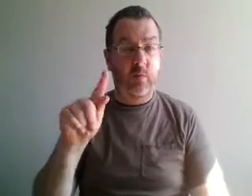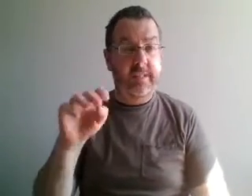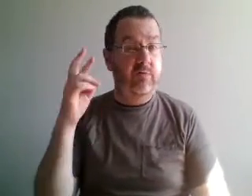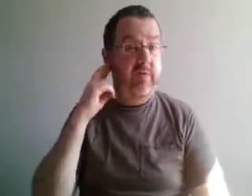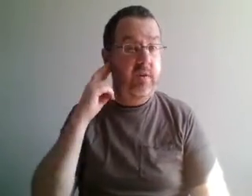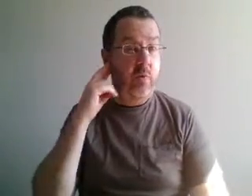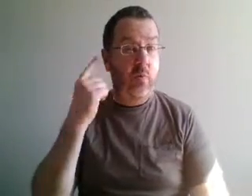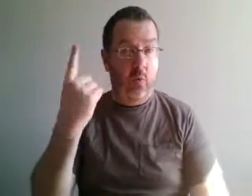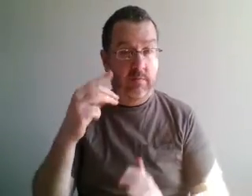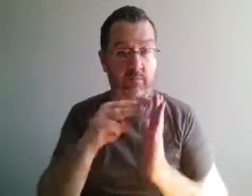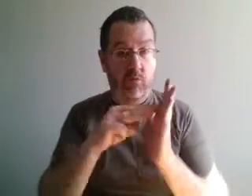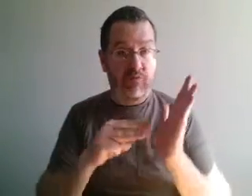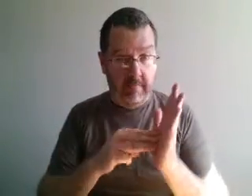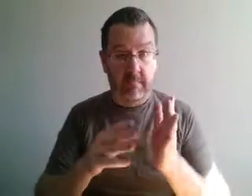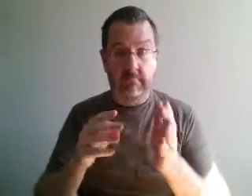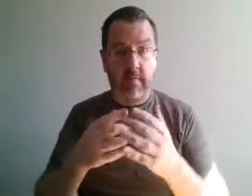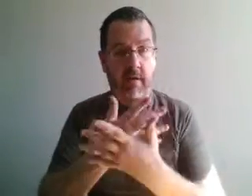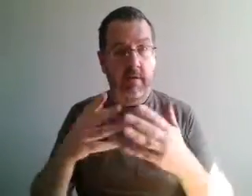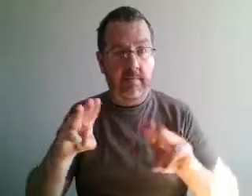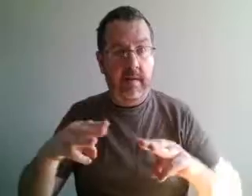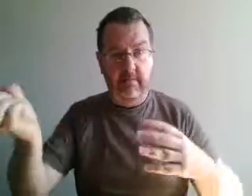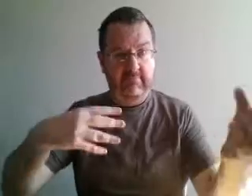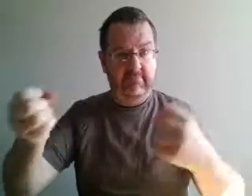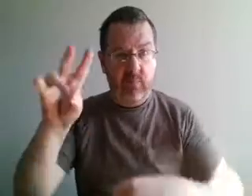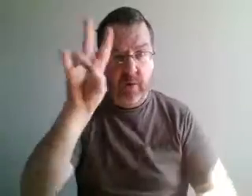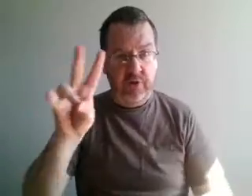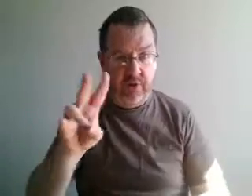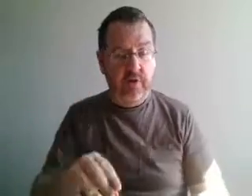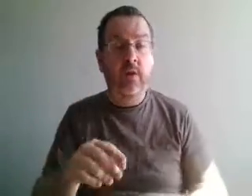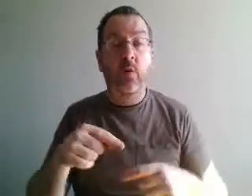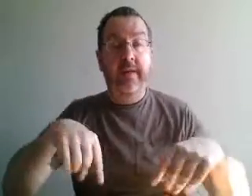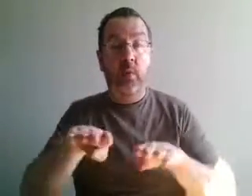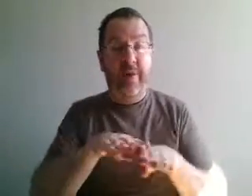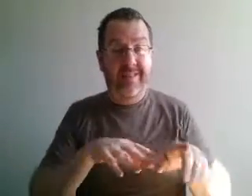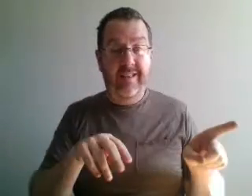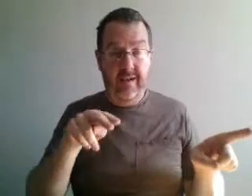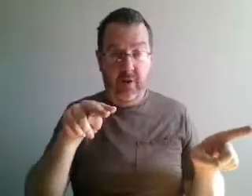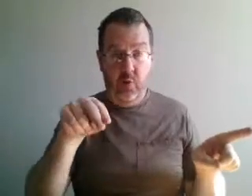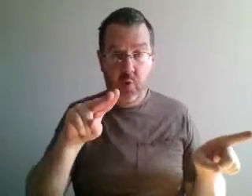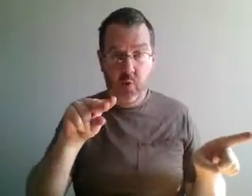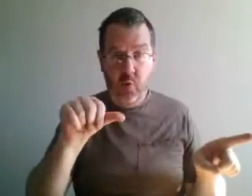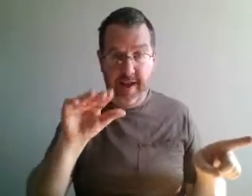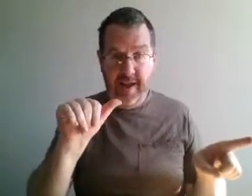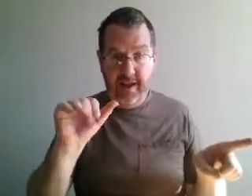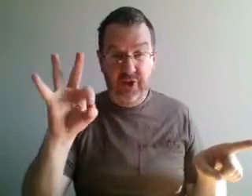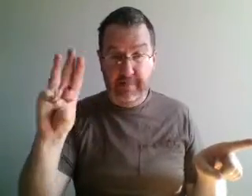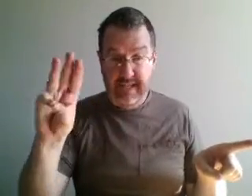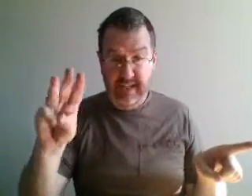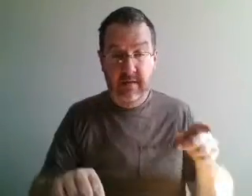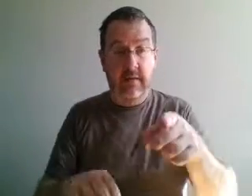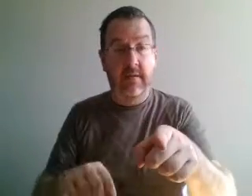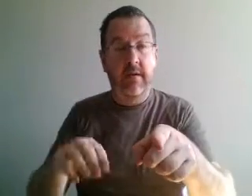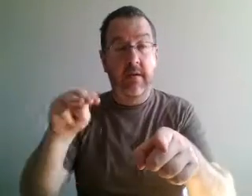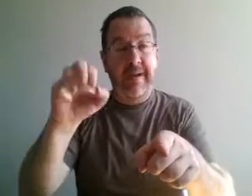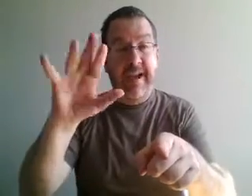Facebook after 9 o'clock. Nuala O'Connor is here. She's a GP. Professor Mary Horgan is President of the Royal College of Physicians